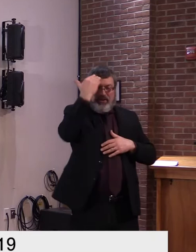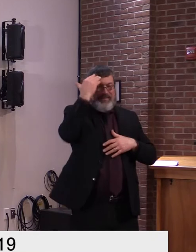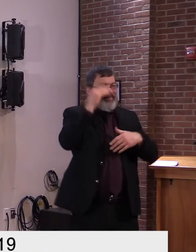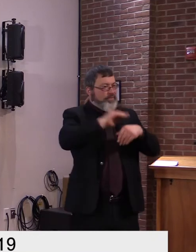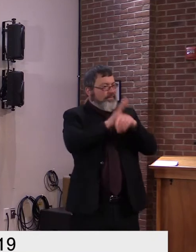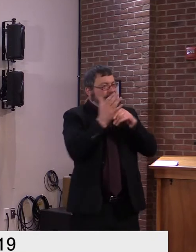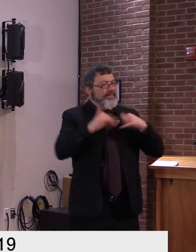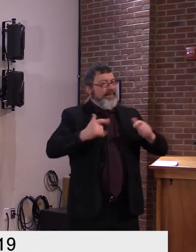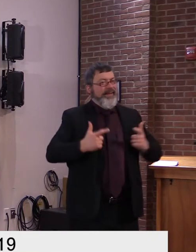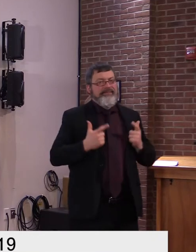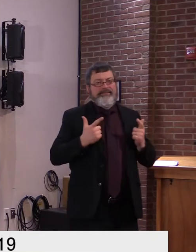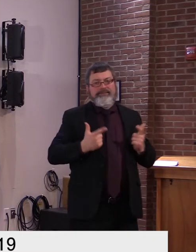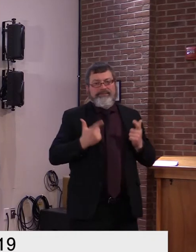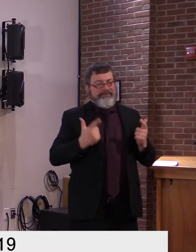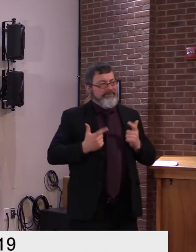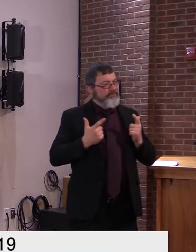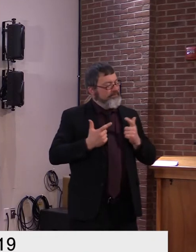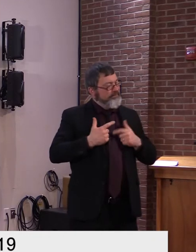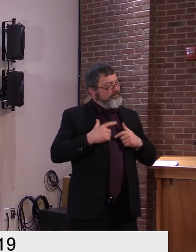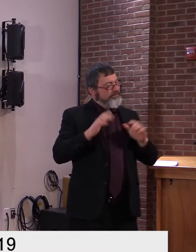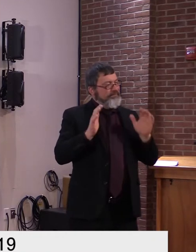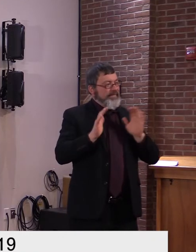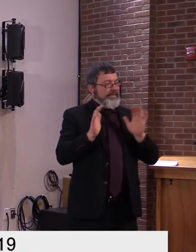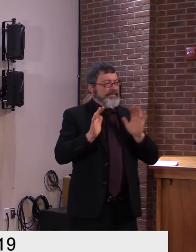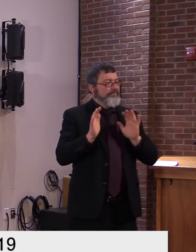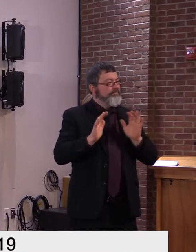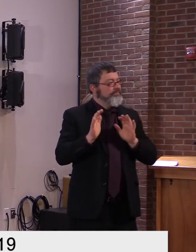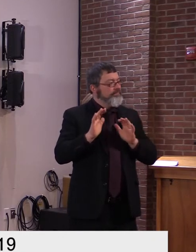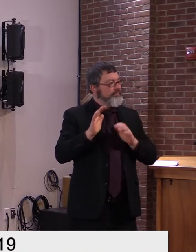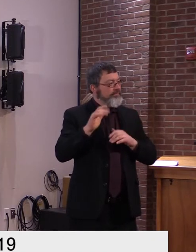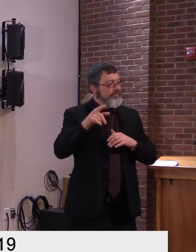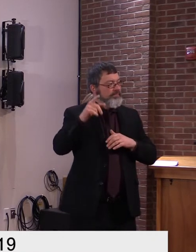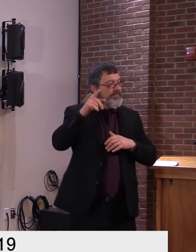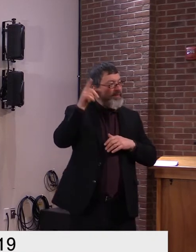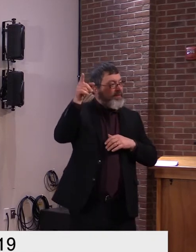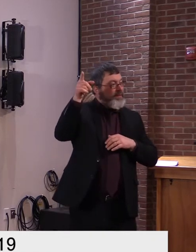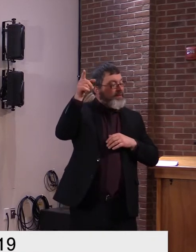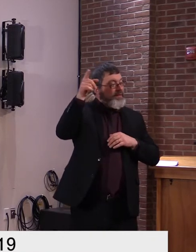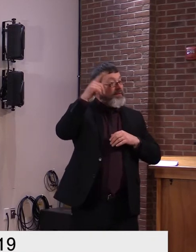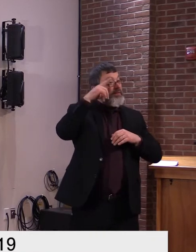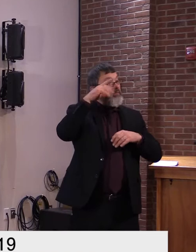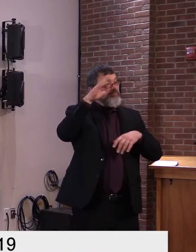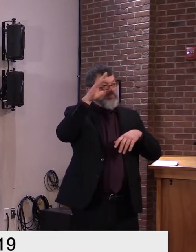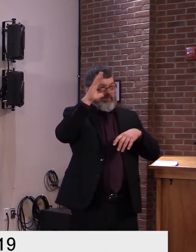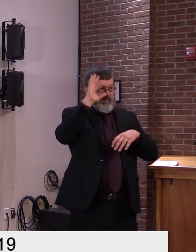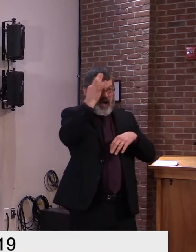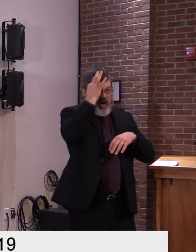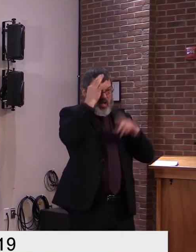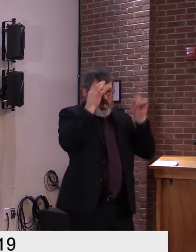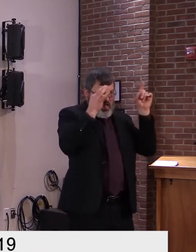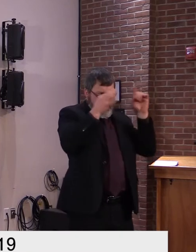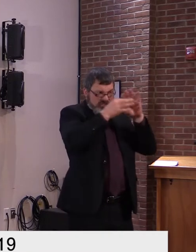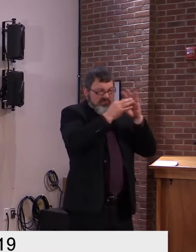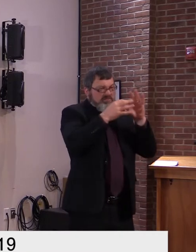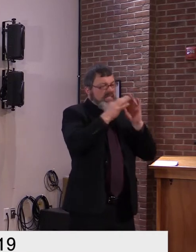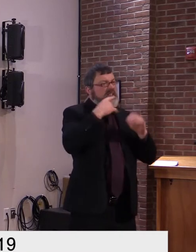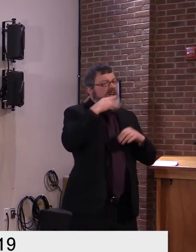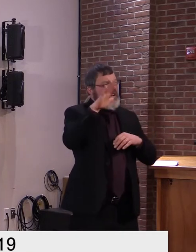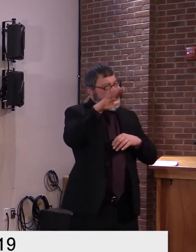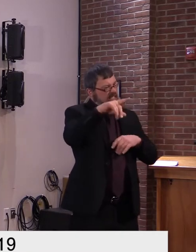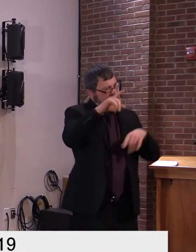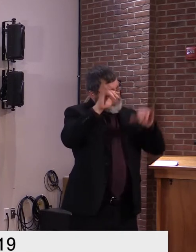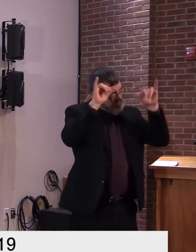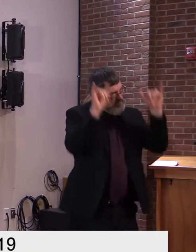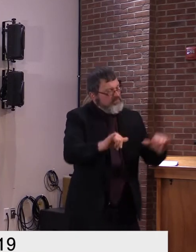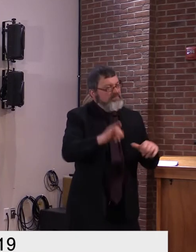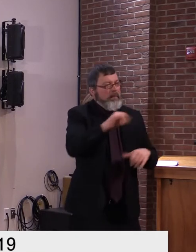at home with the people you live with. I hope many of you have made plans with this in mind already, but